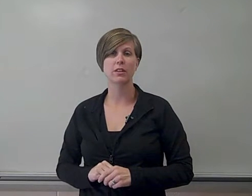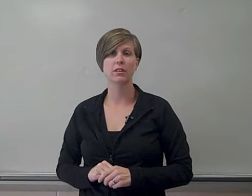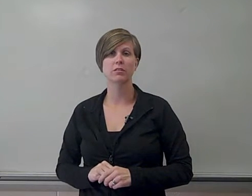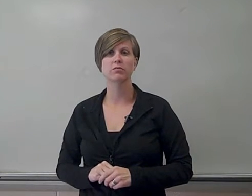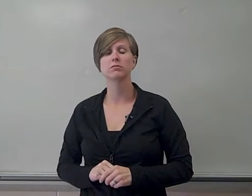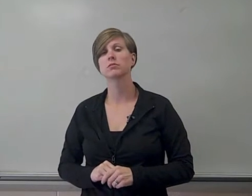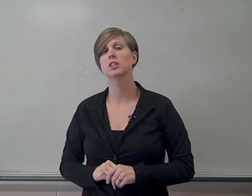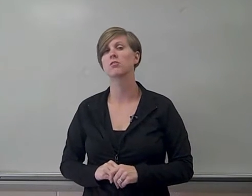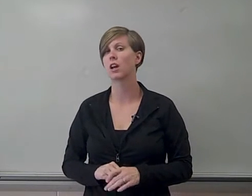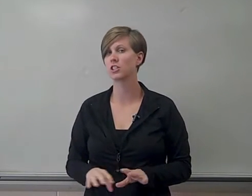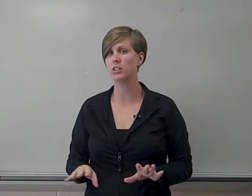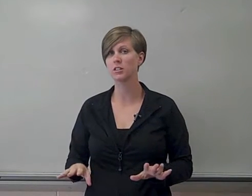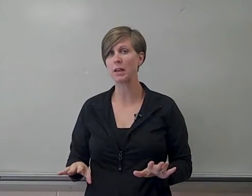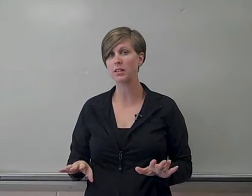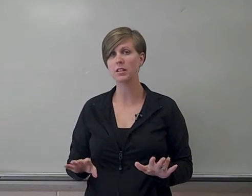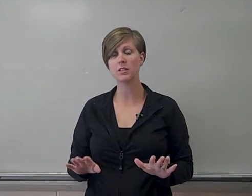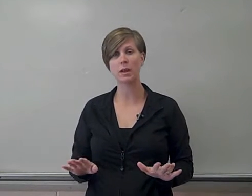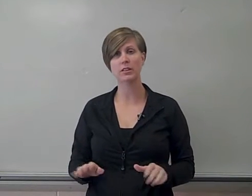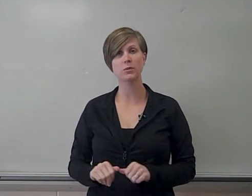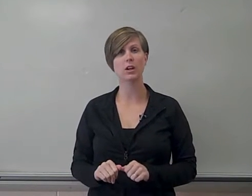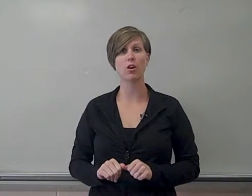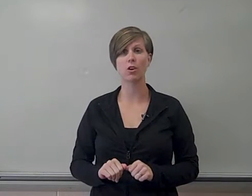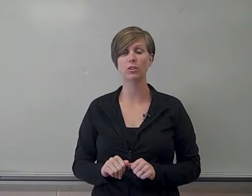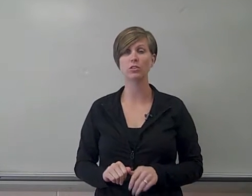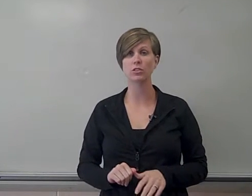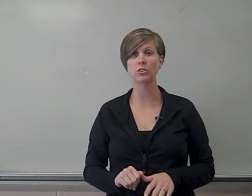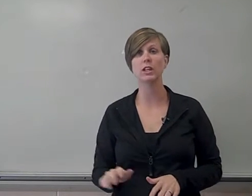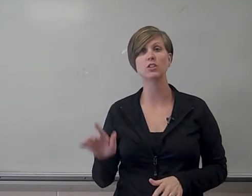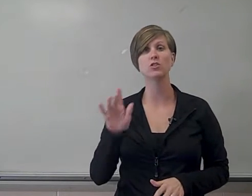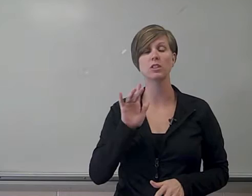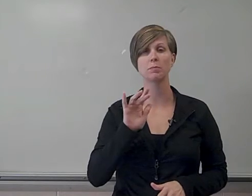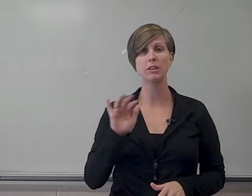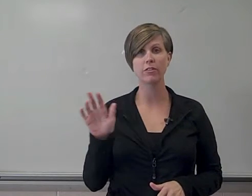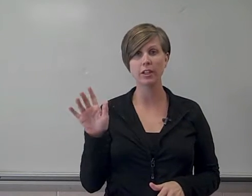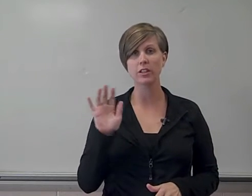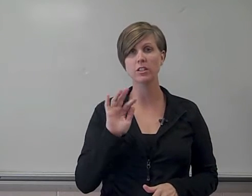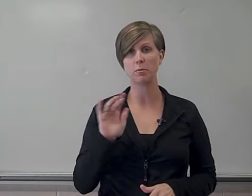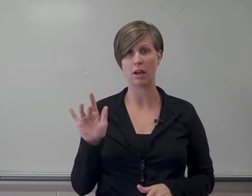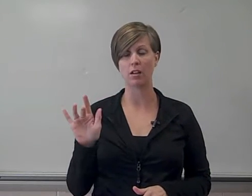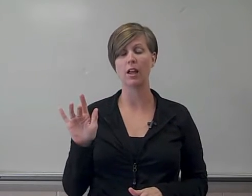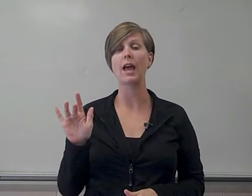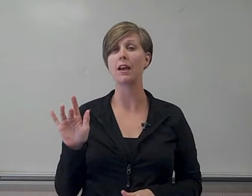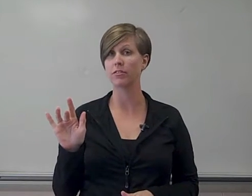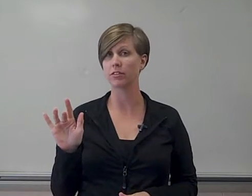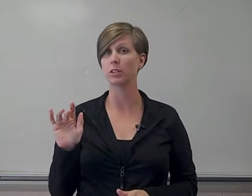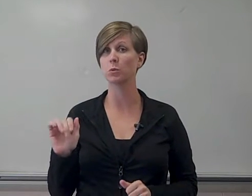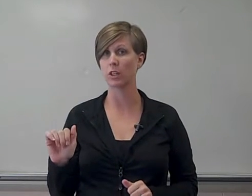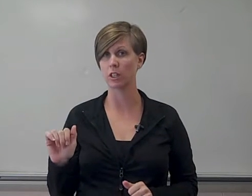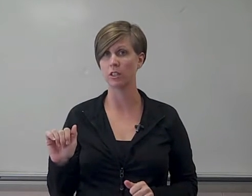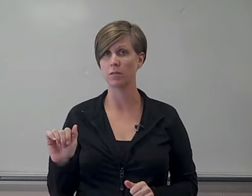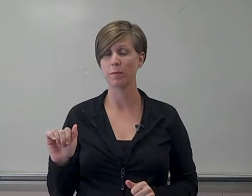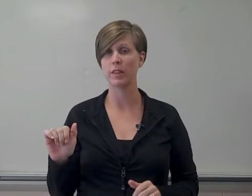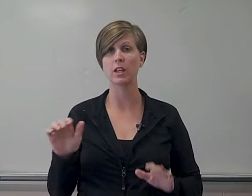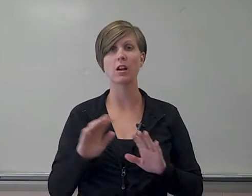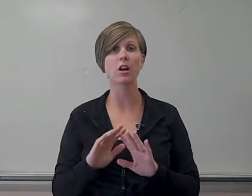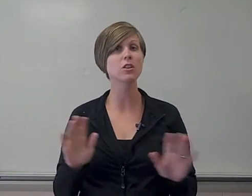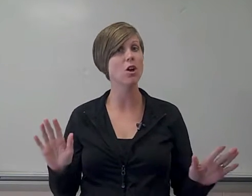Method. The Rochester Method is a method where all you do is you simply finger spell every word. There are